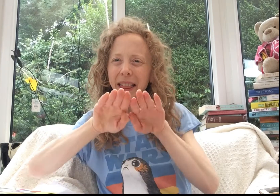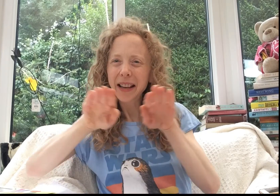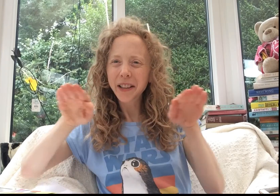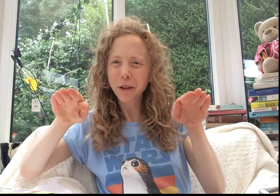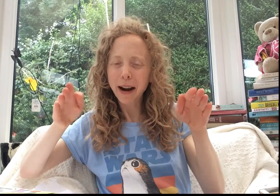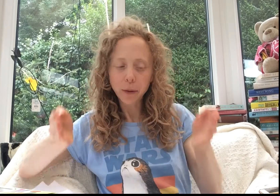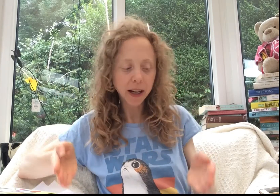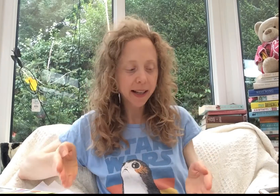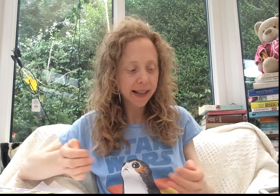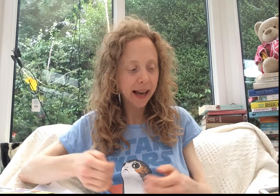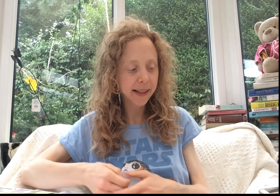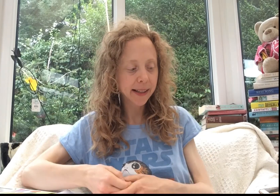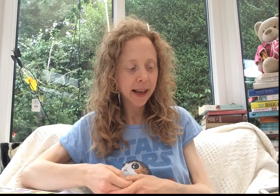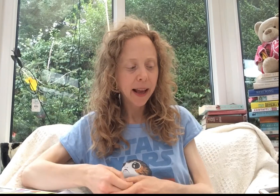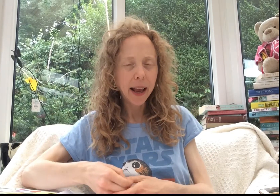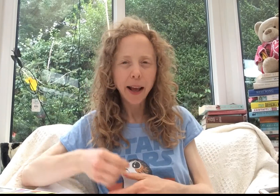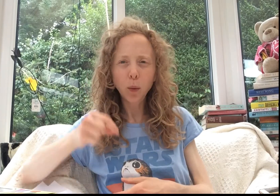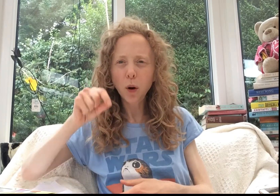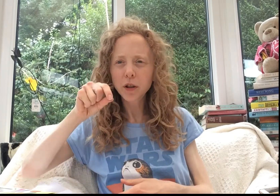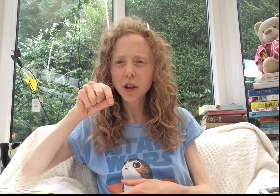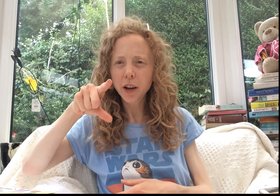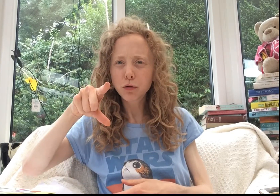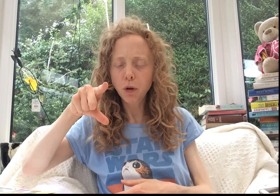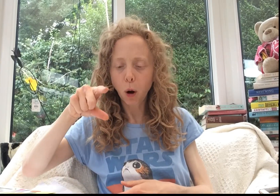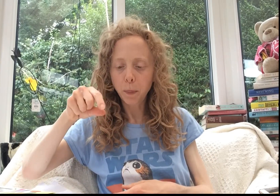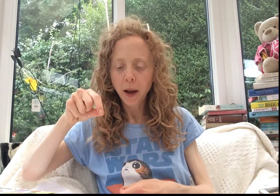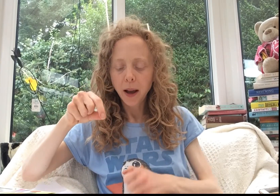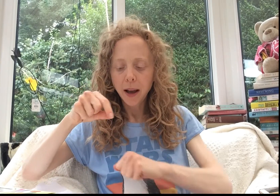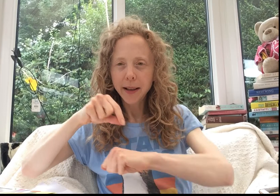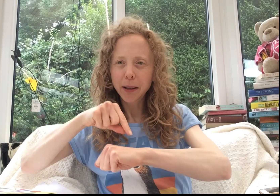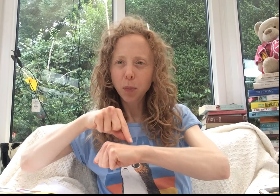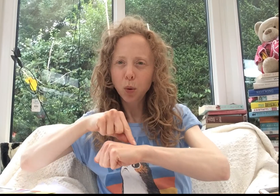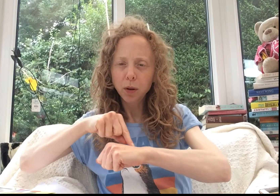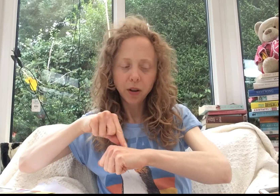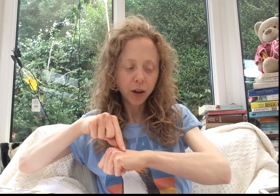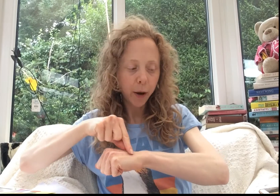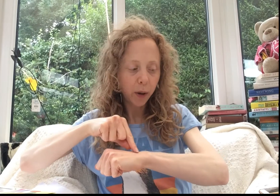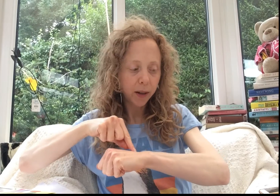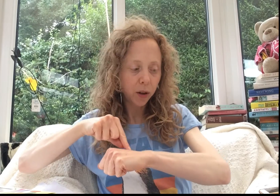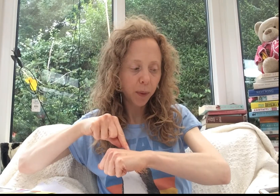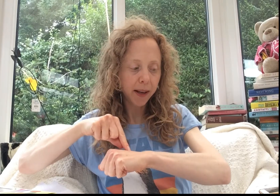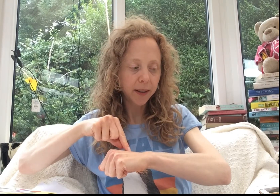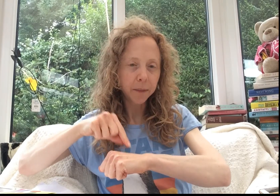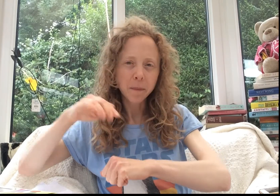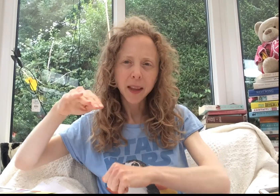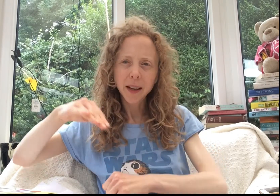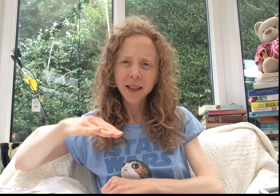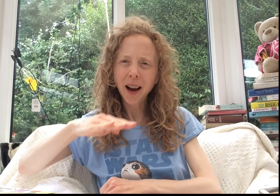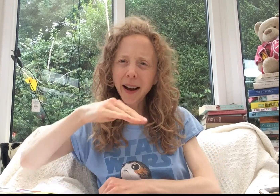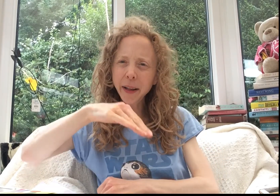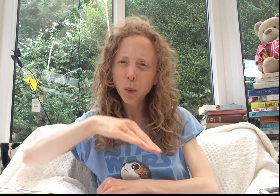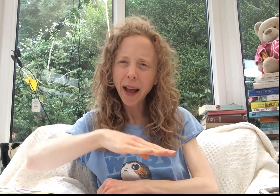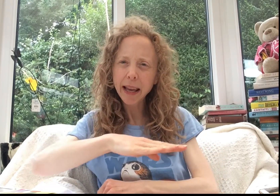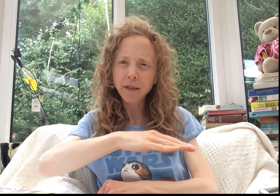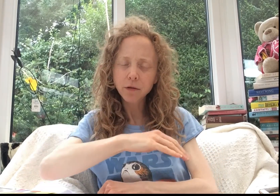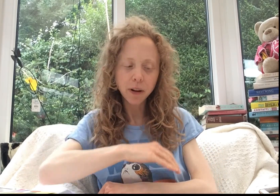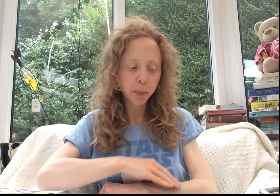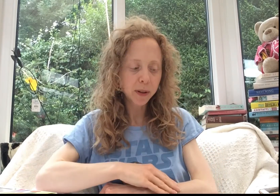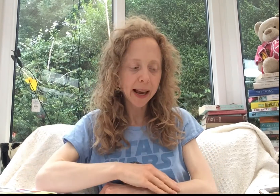gathered around her desk and watched her drop a small stone into it. Tiny waves rippled